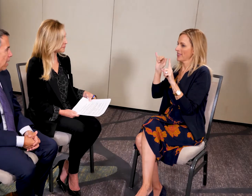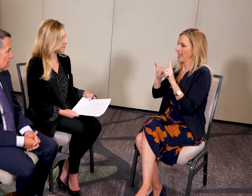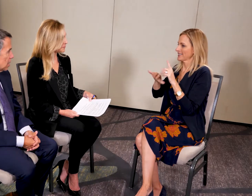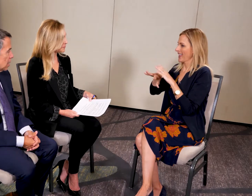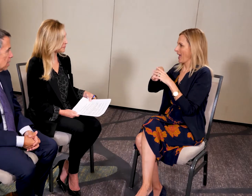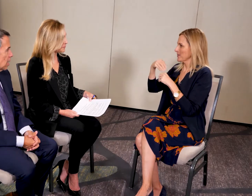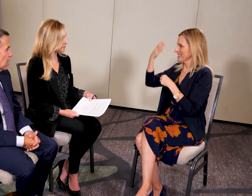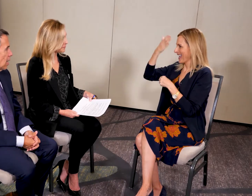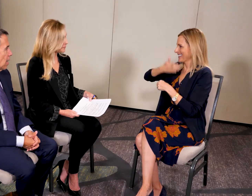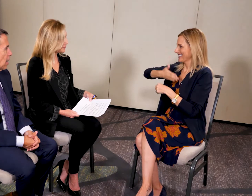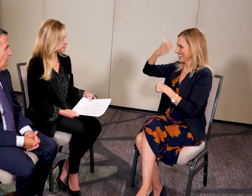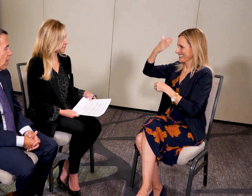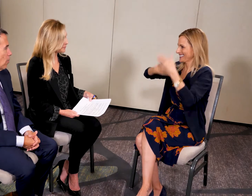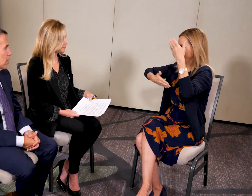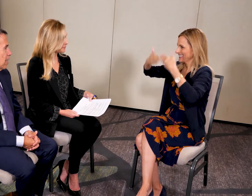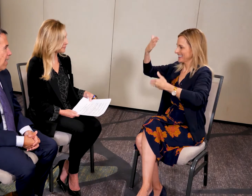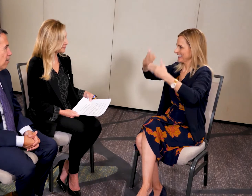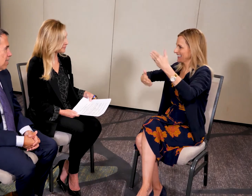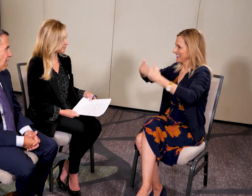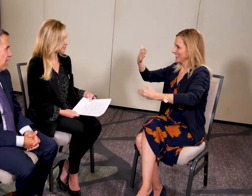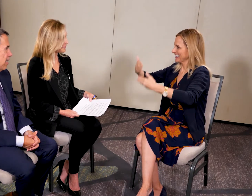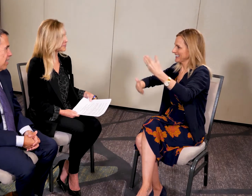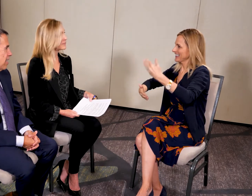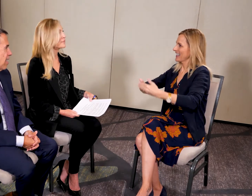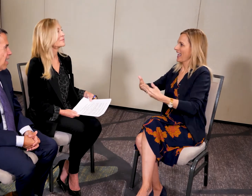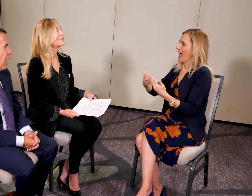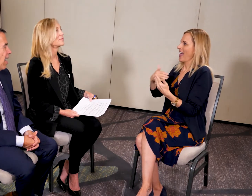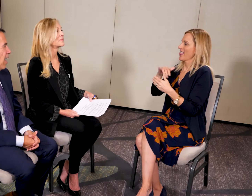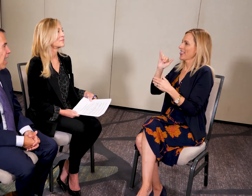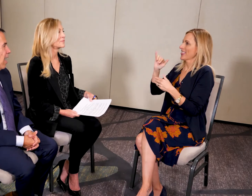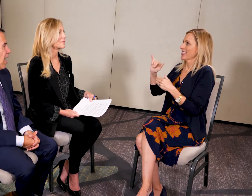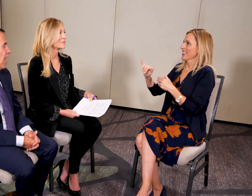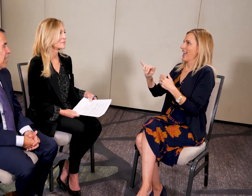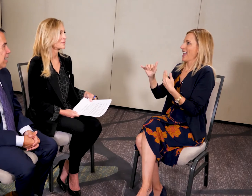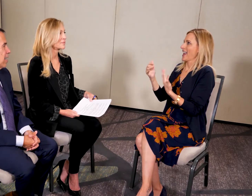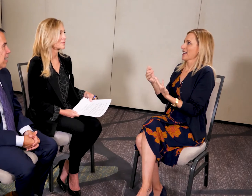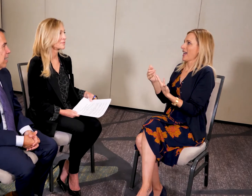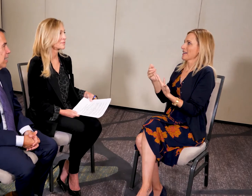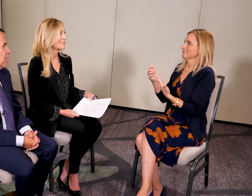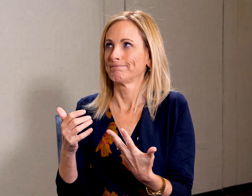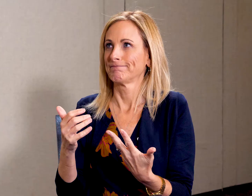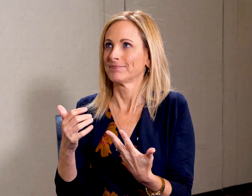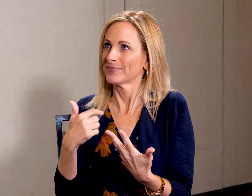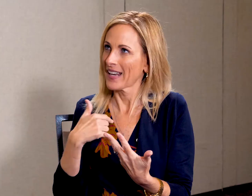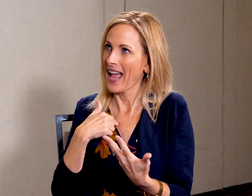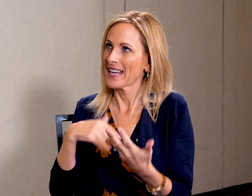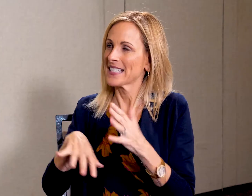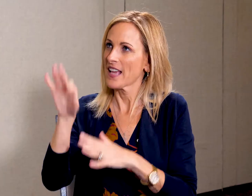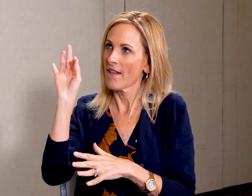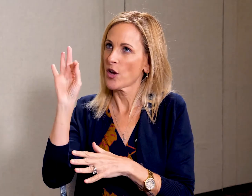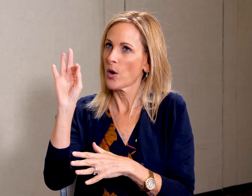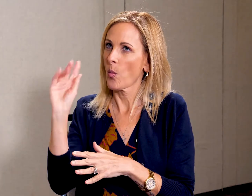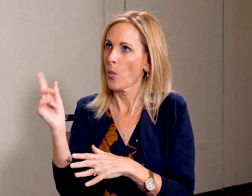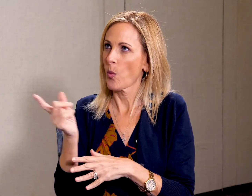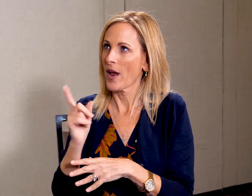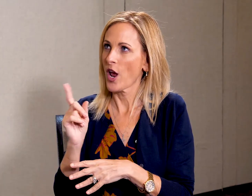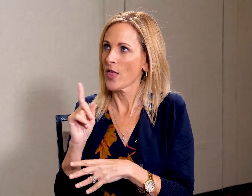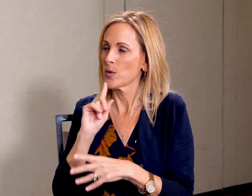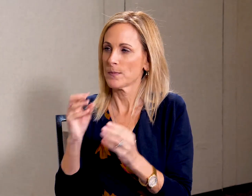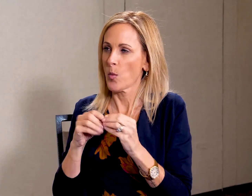But that was on the outside. And I guess the real Hollywood I